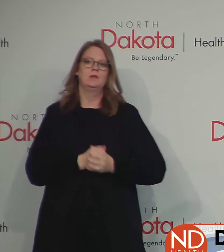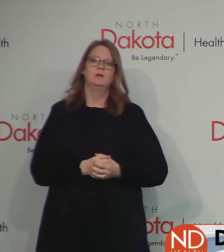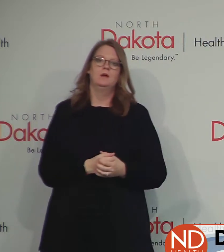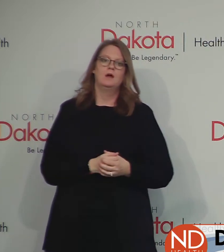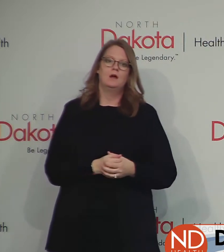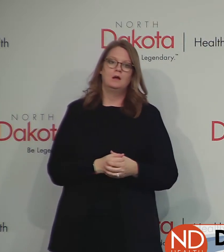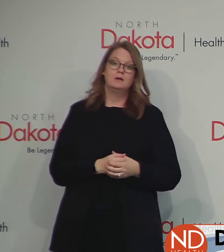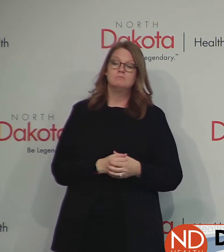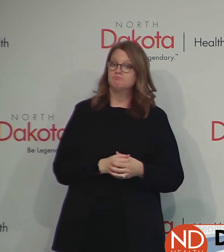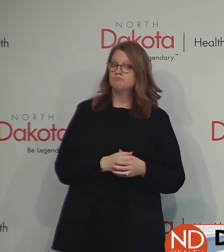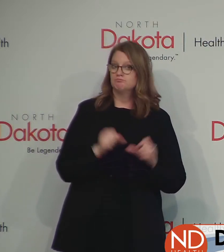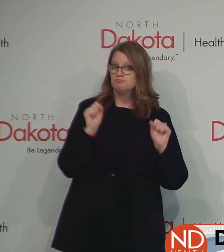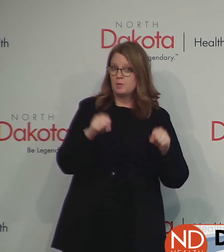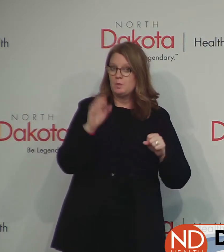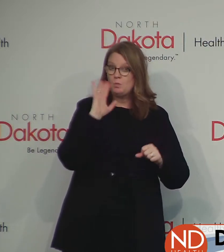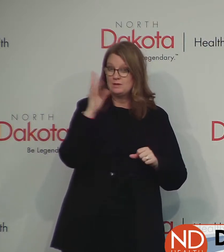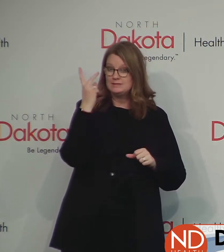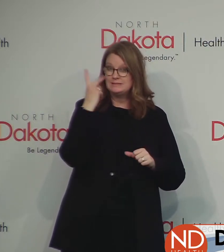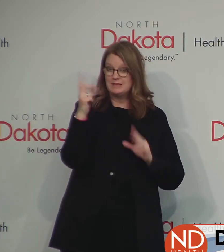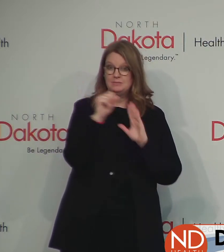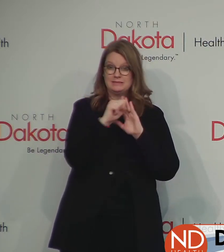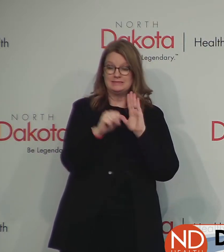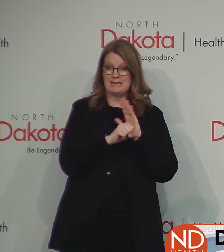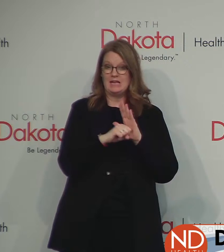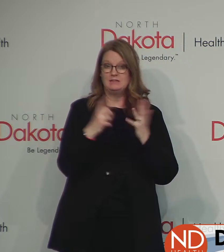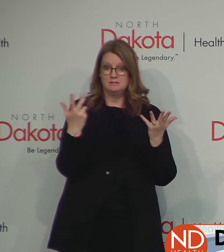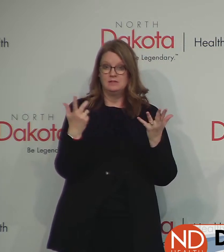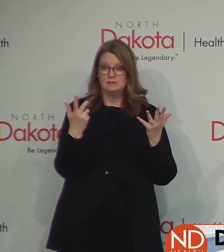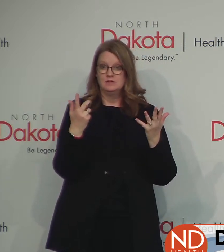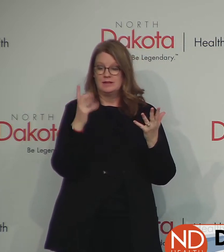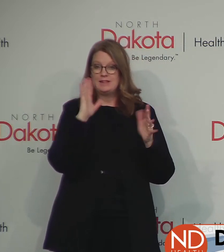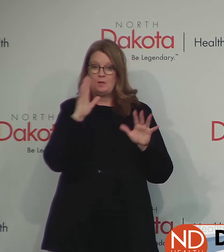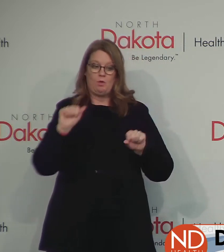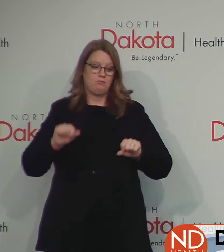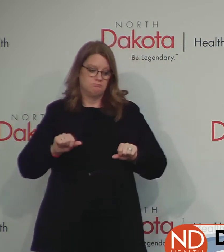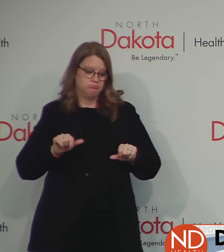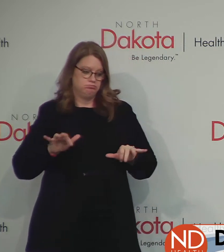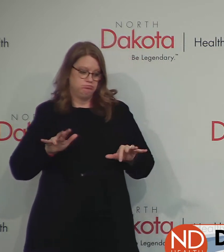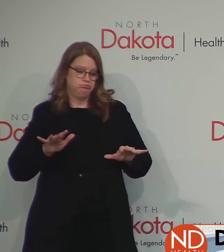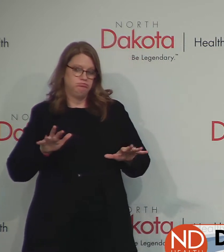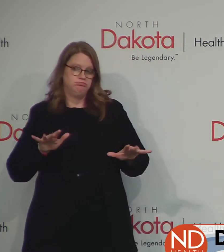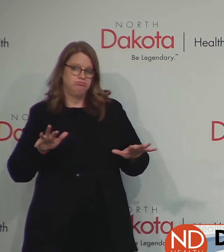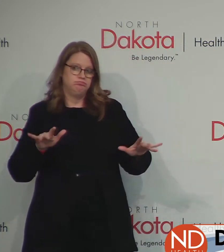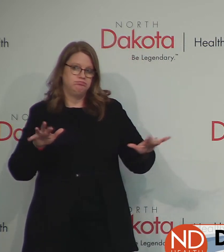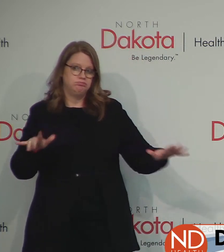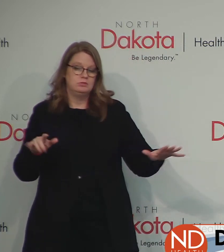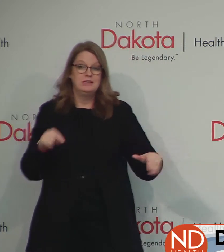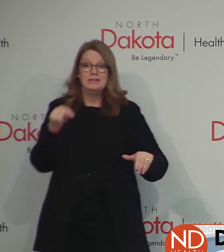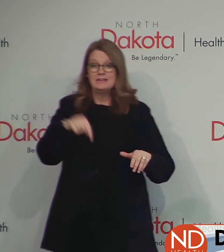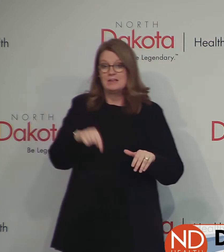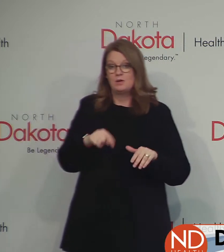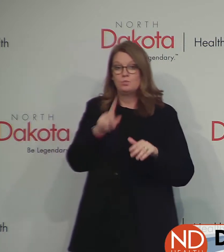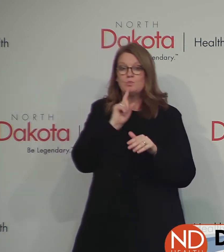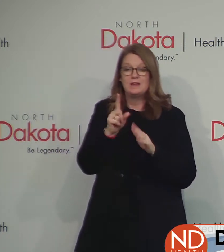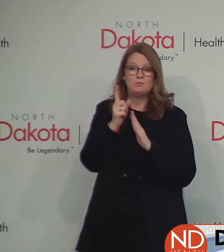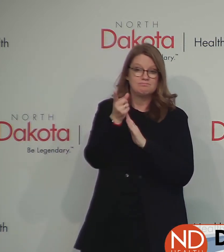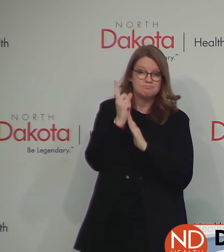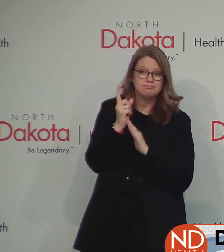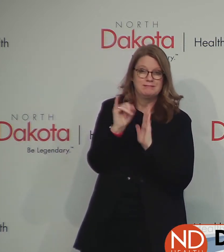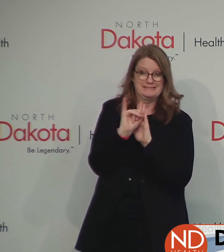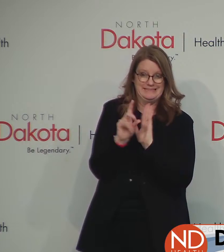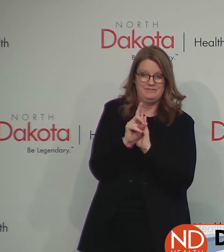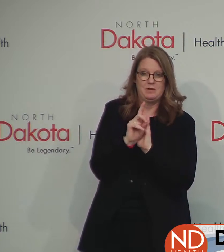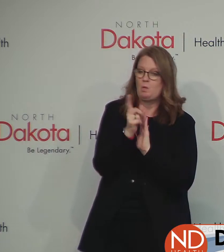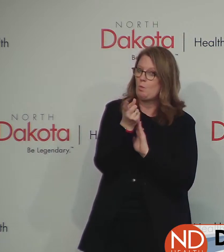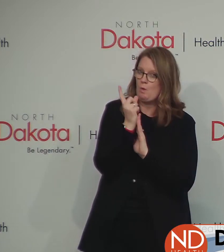It's very likely that we'll see them in the state as they move through the U.S., but we're working hard to make sure that we identify them hopefully as soon